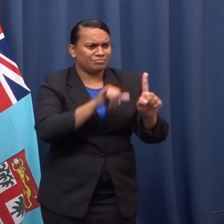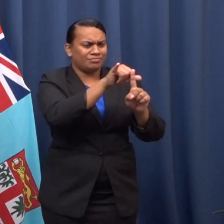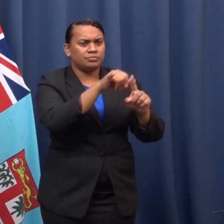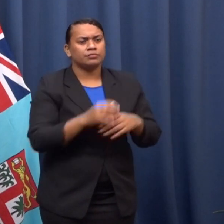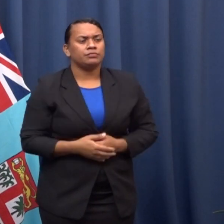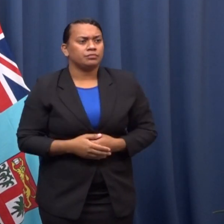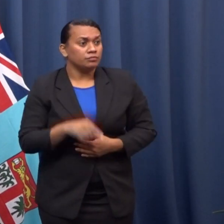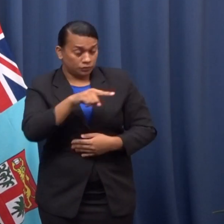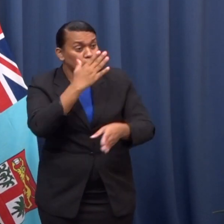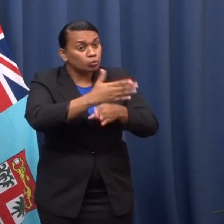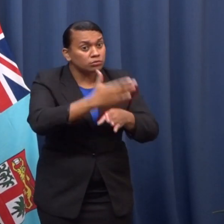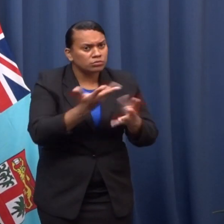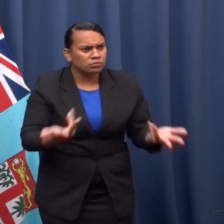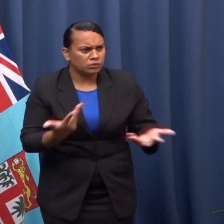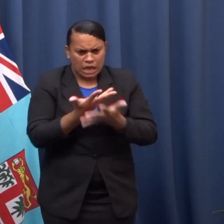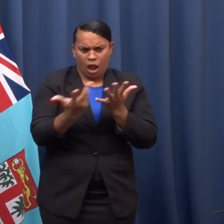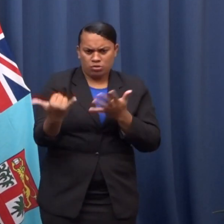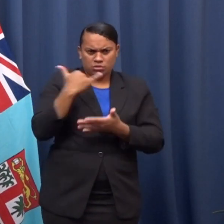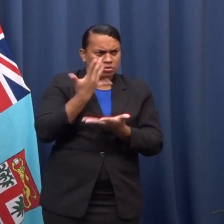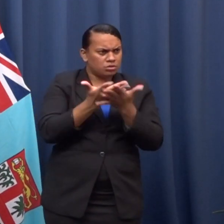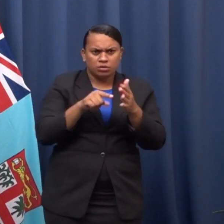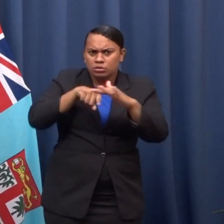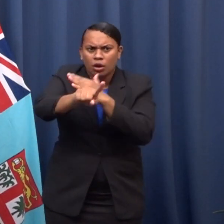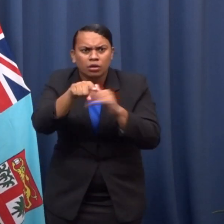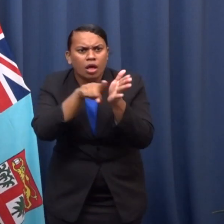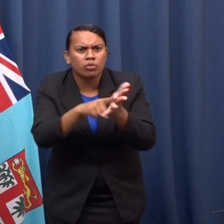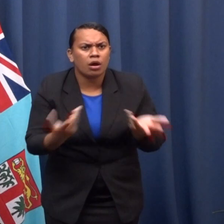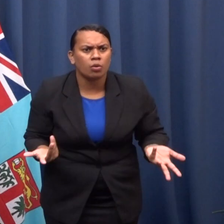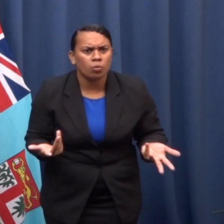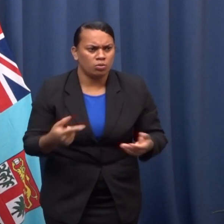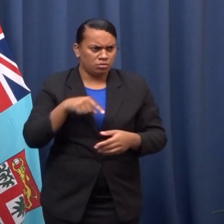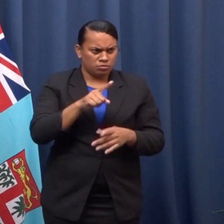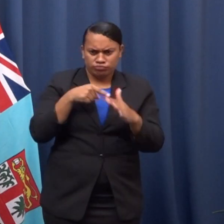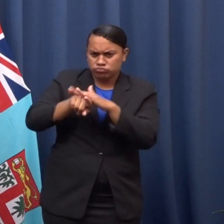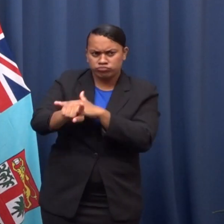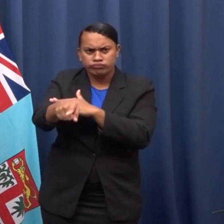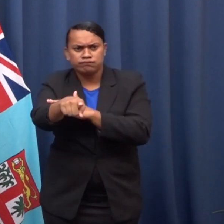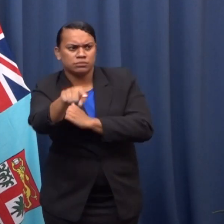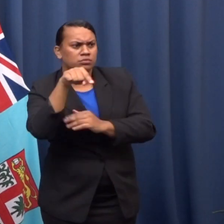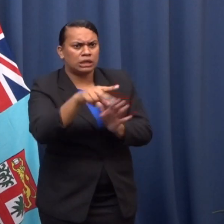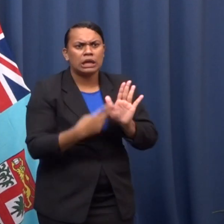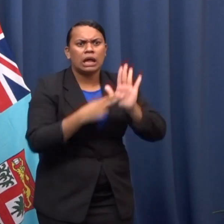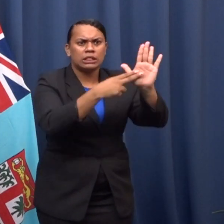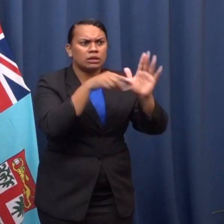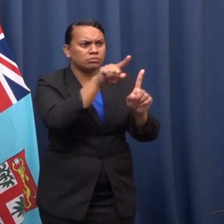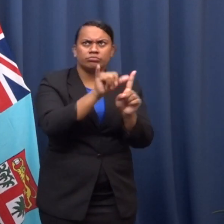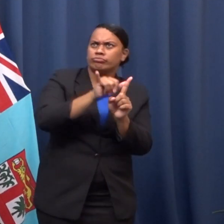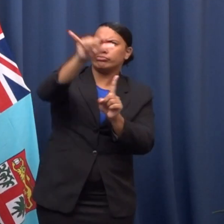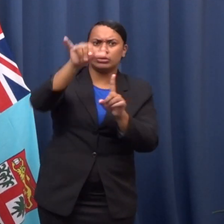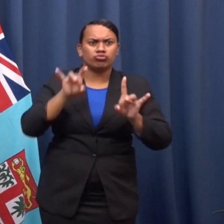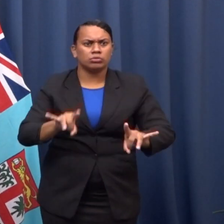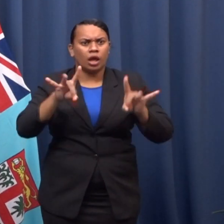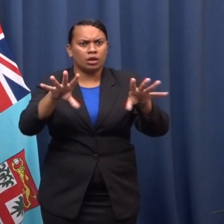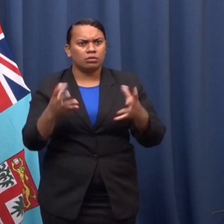in working out how this movement was conducted. Let me reiterate again, to